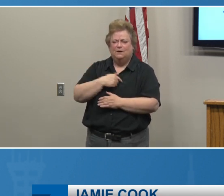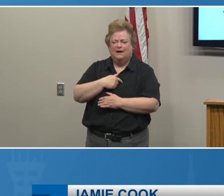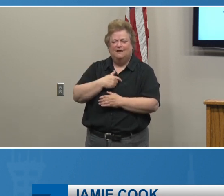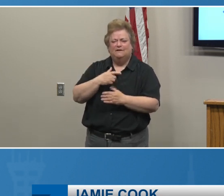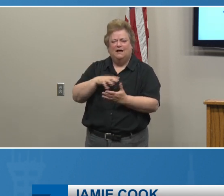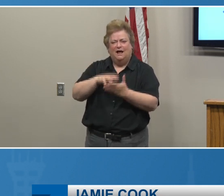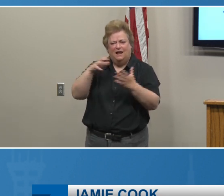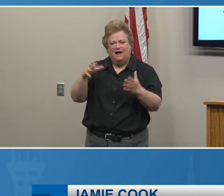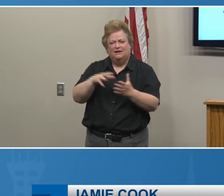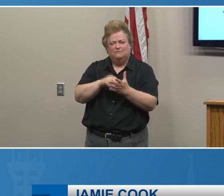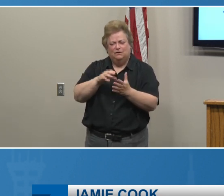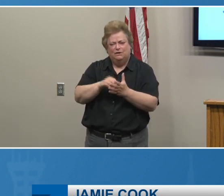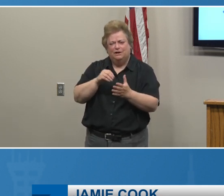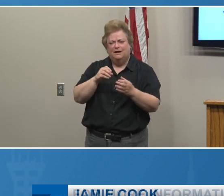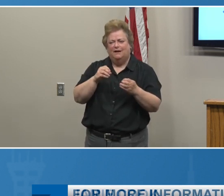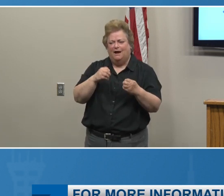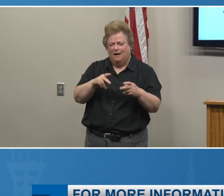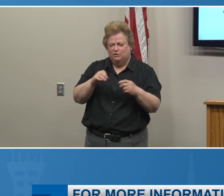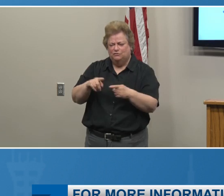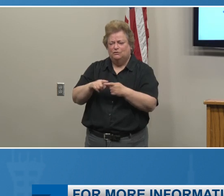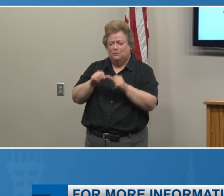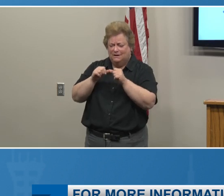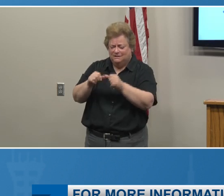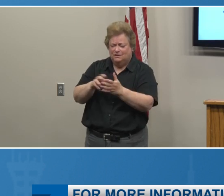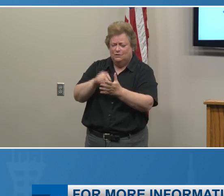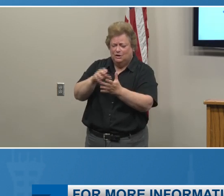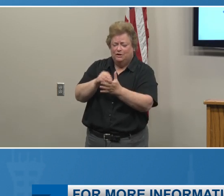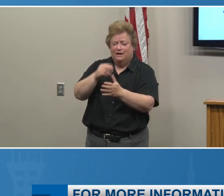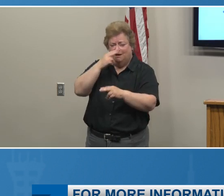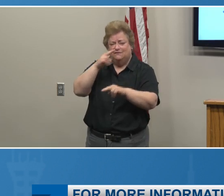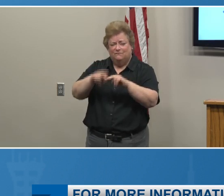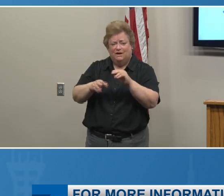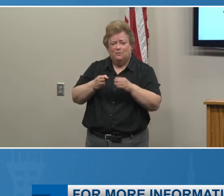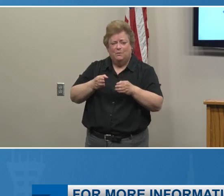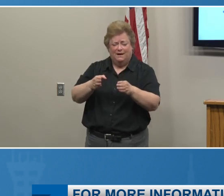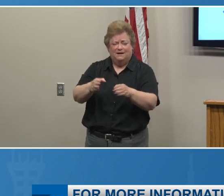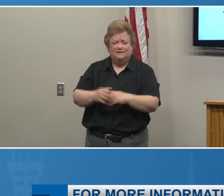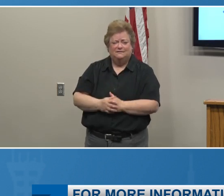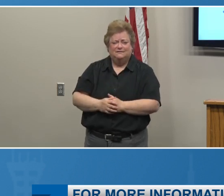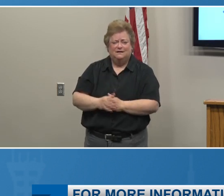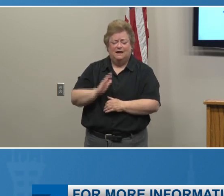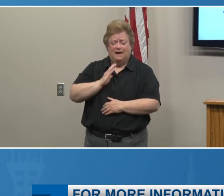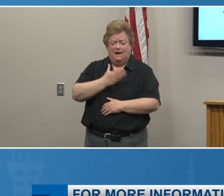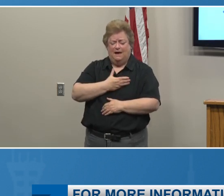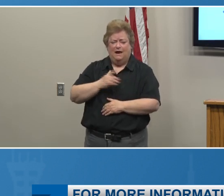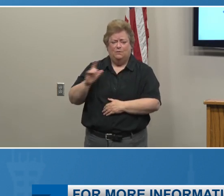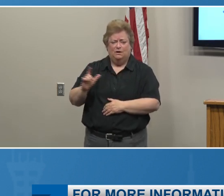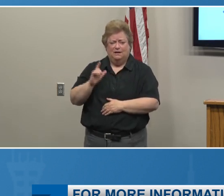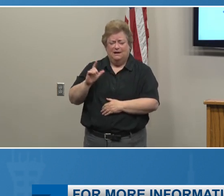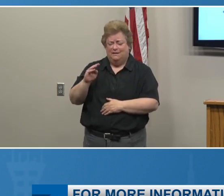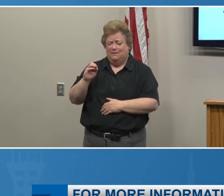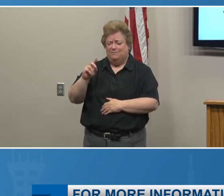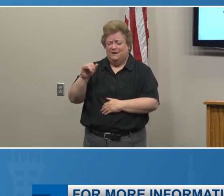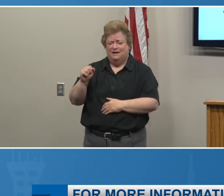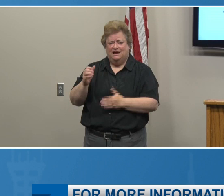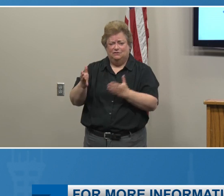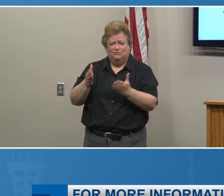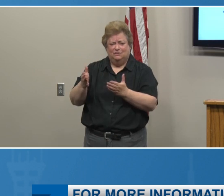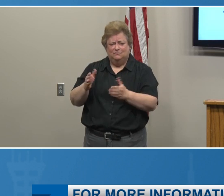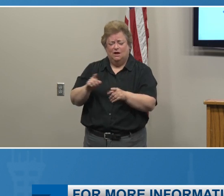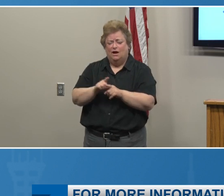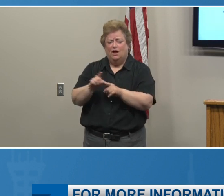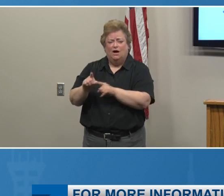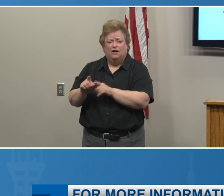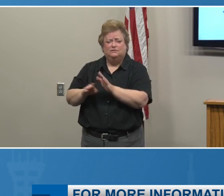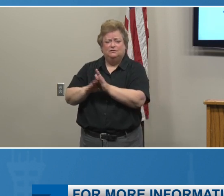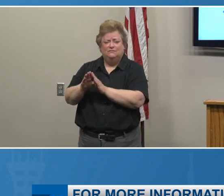students to can you they're learning and really fun ways our library media services has also developed